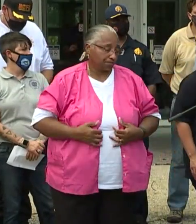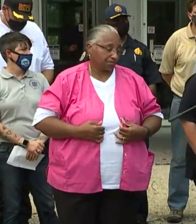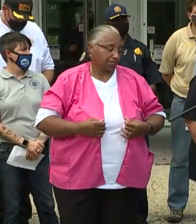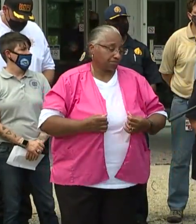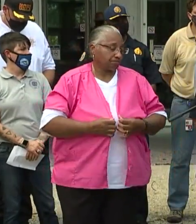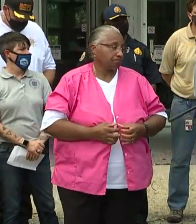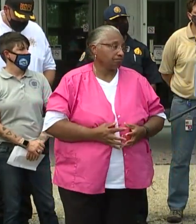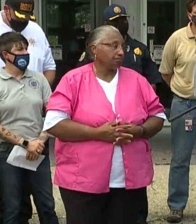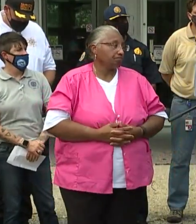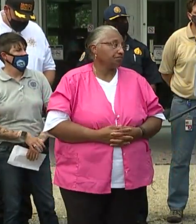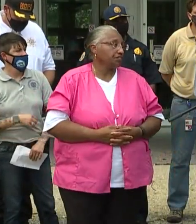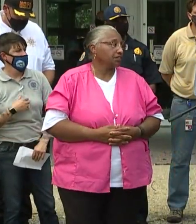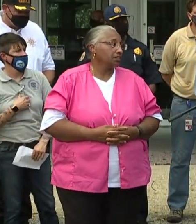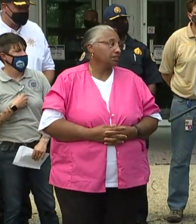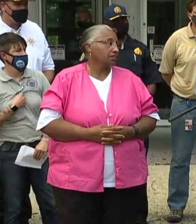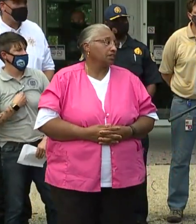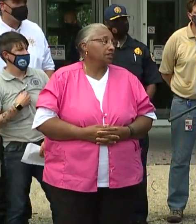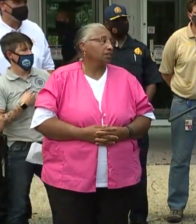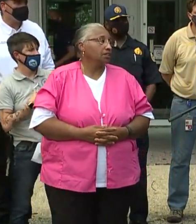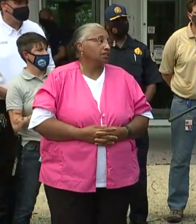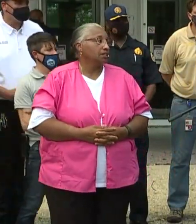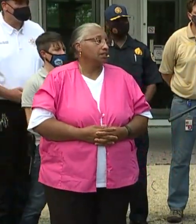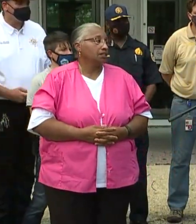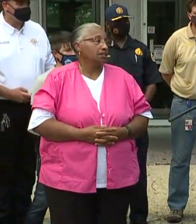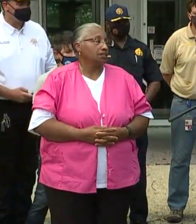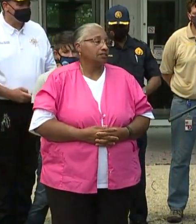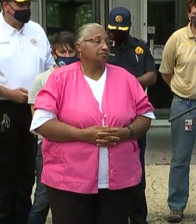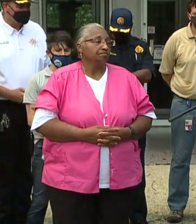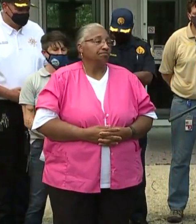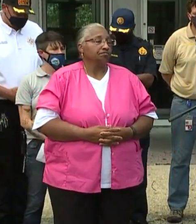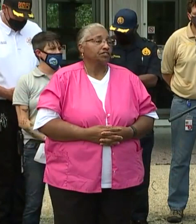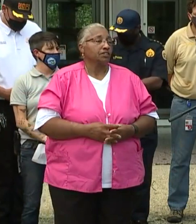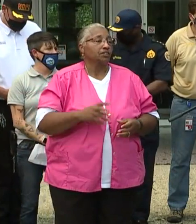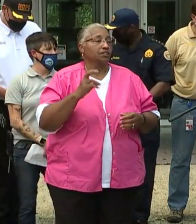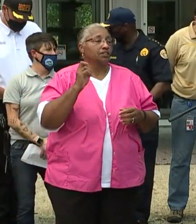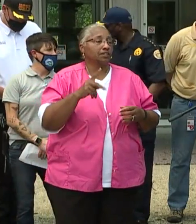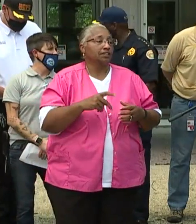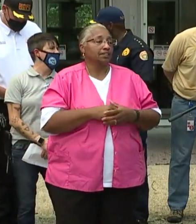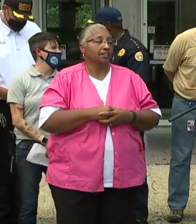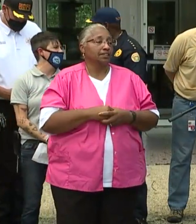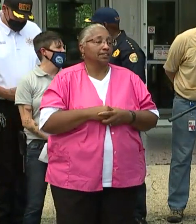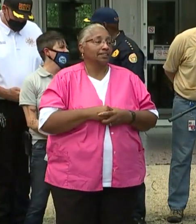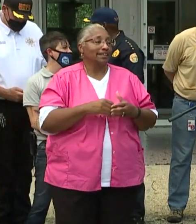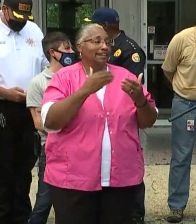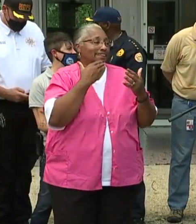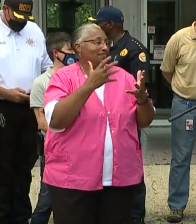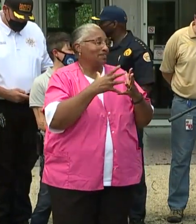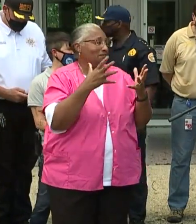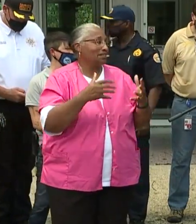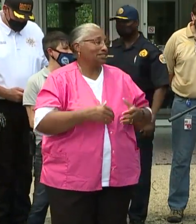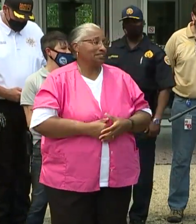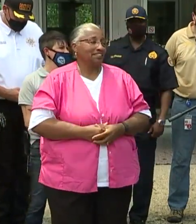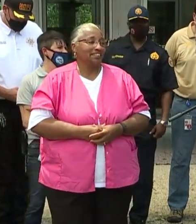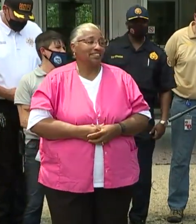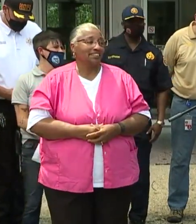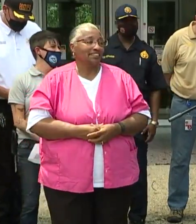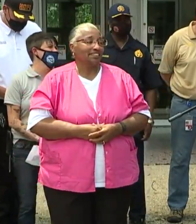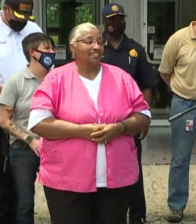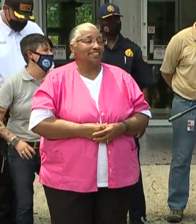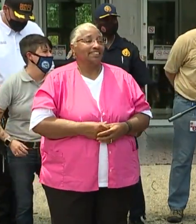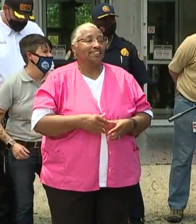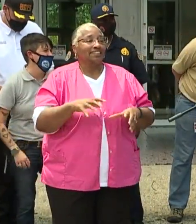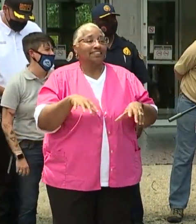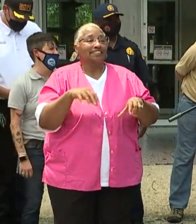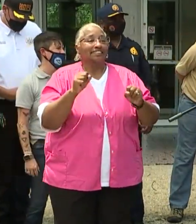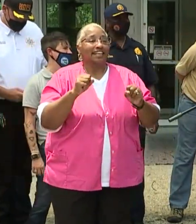Thank you. Kelly from the Flood Protection Authority. Yes, she does. Yes, and I'm just about to do that. Thank you very much. It takes a village to keep